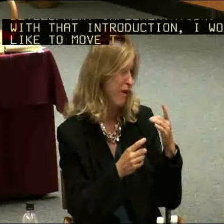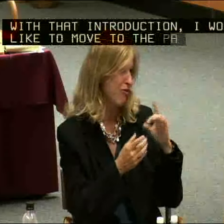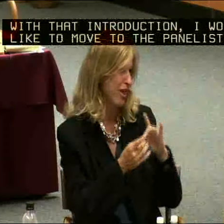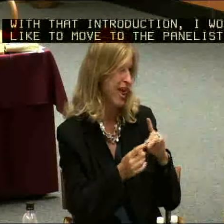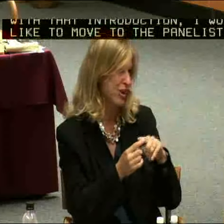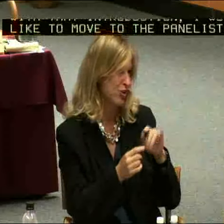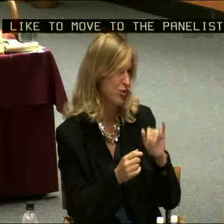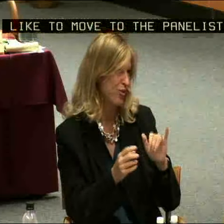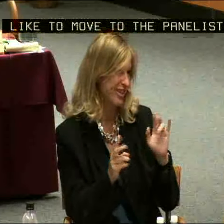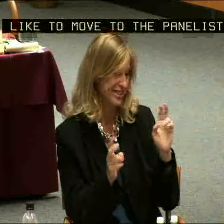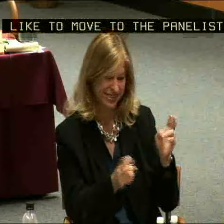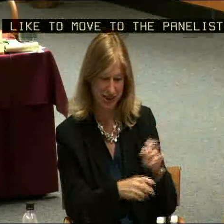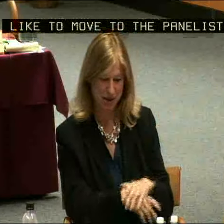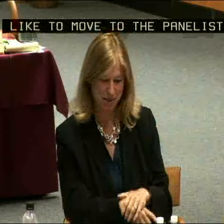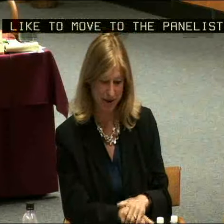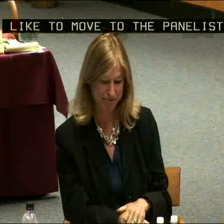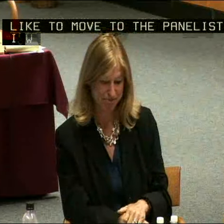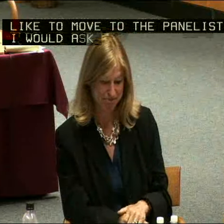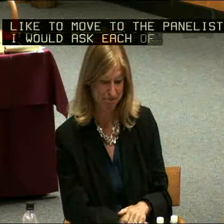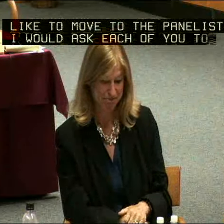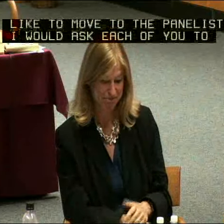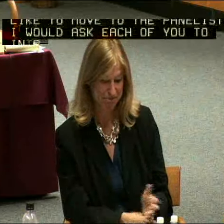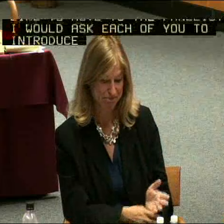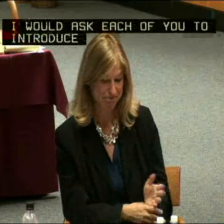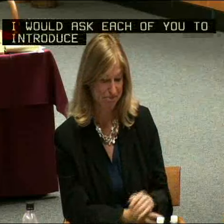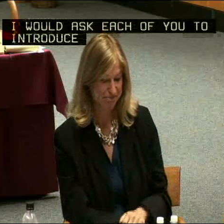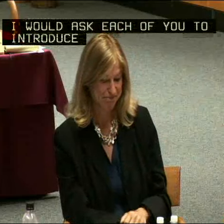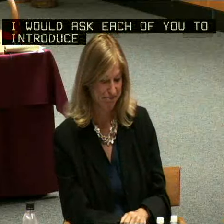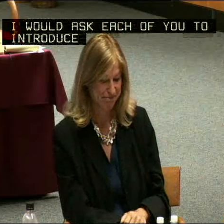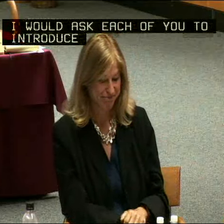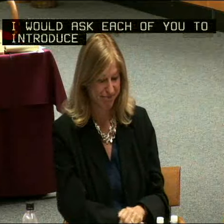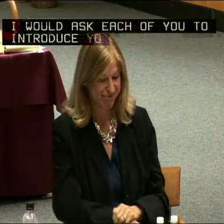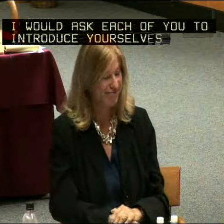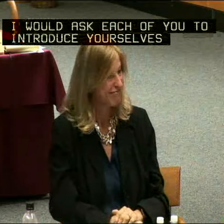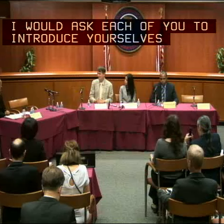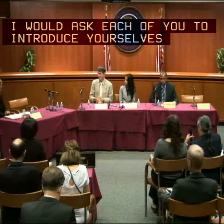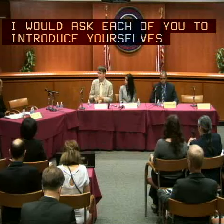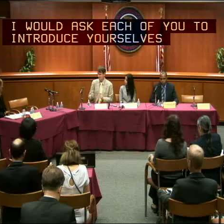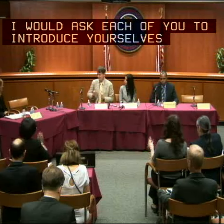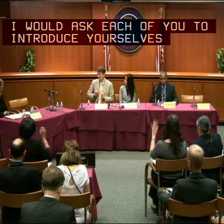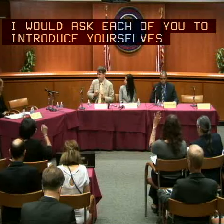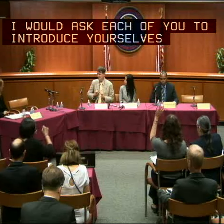and then present the points that you would like related to these topics.